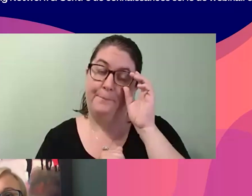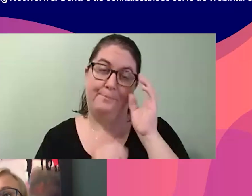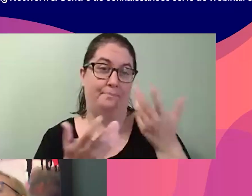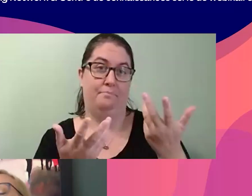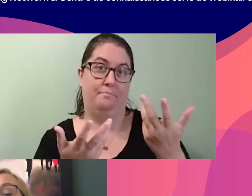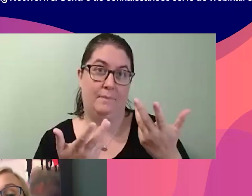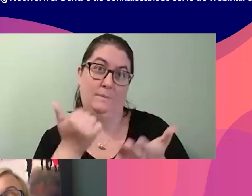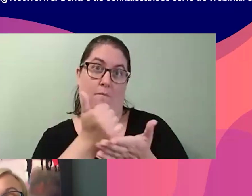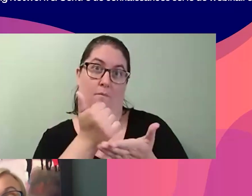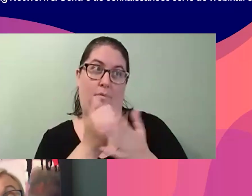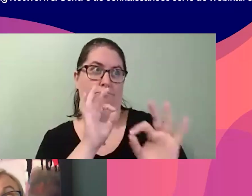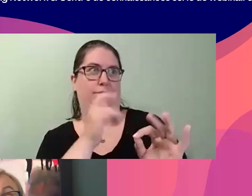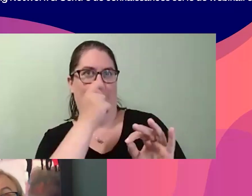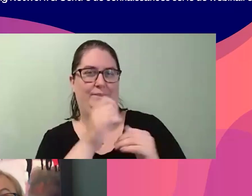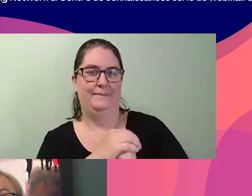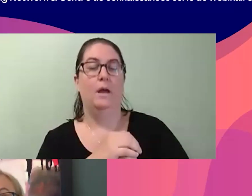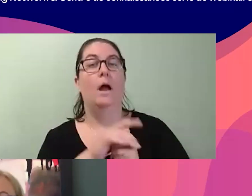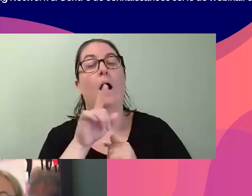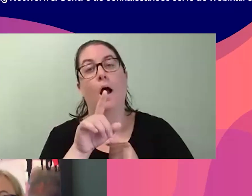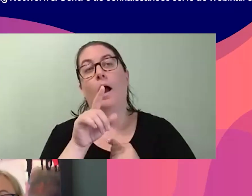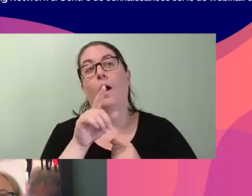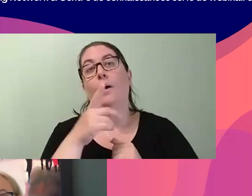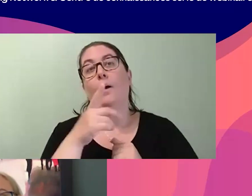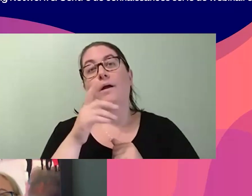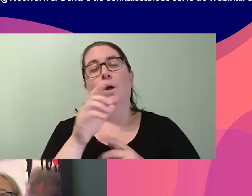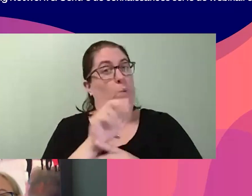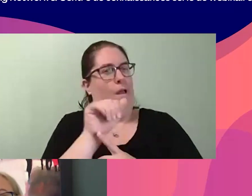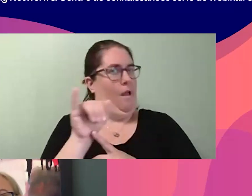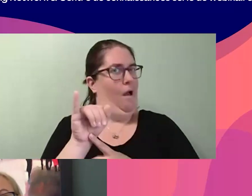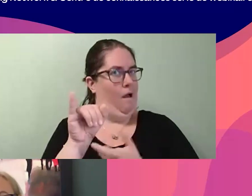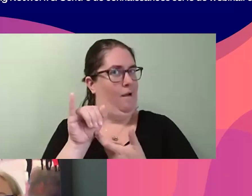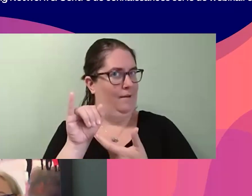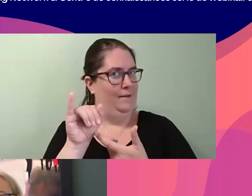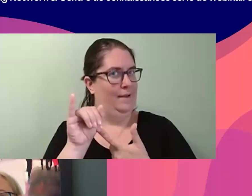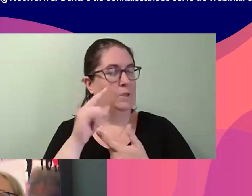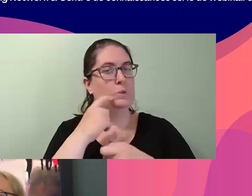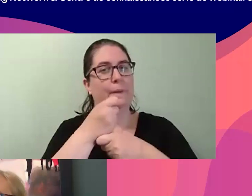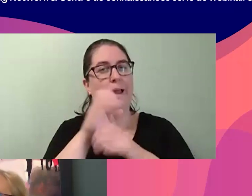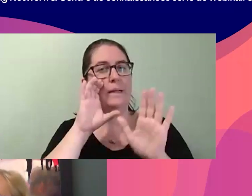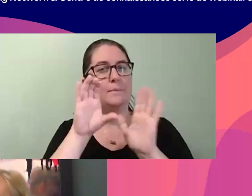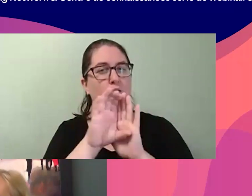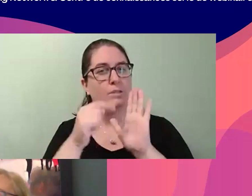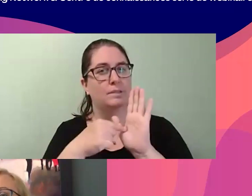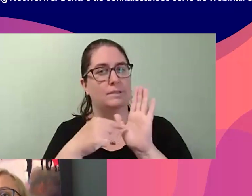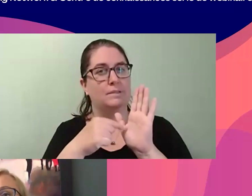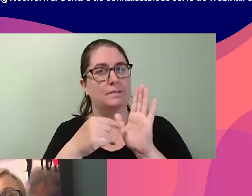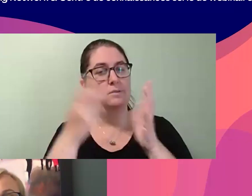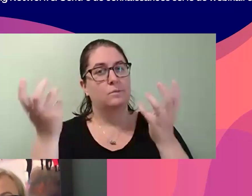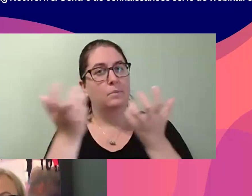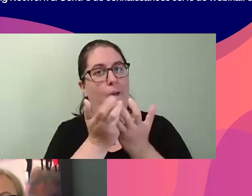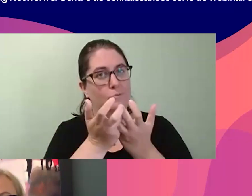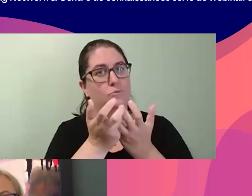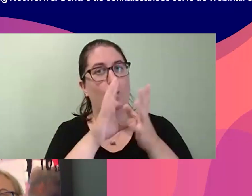actually interesting. We actually use AI to create images to accompany